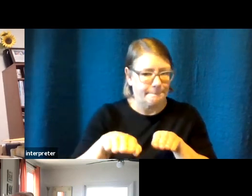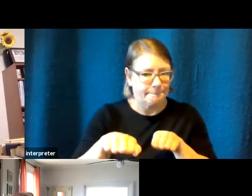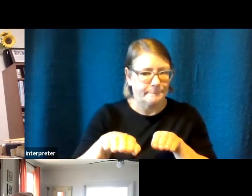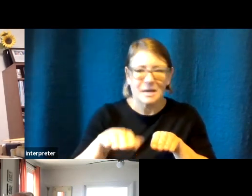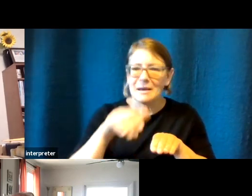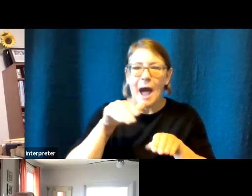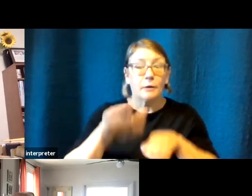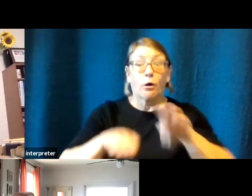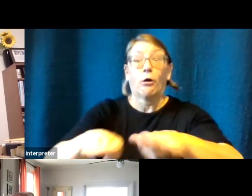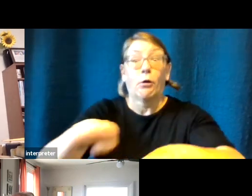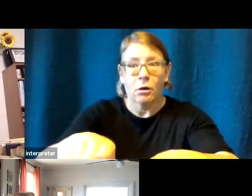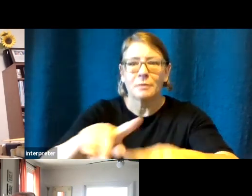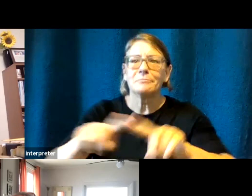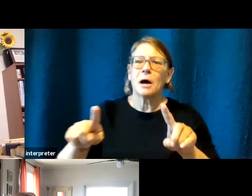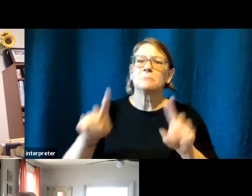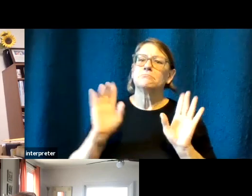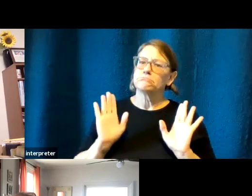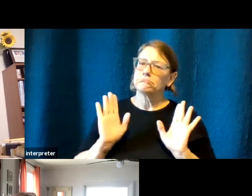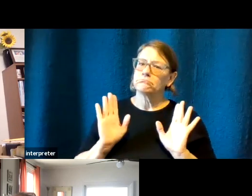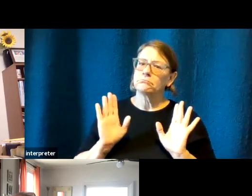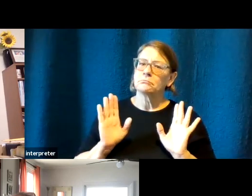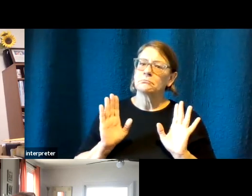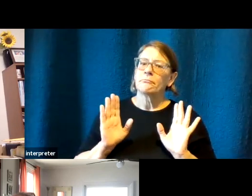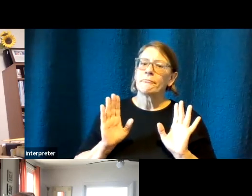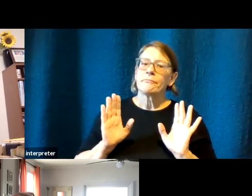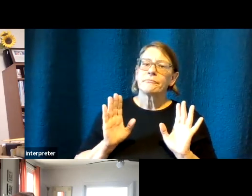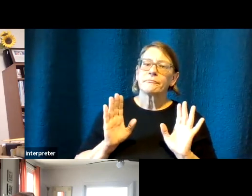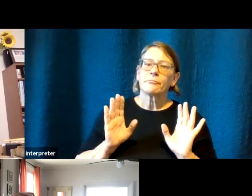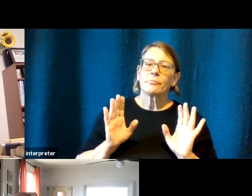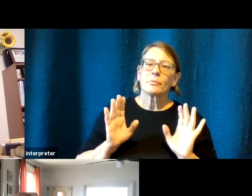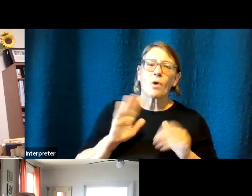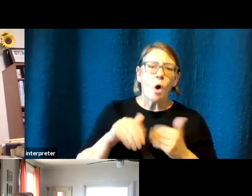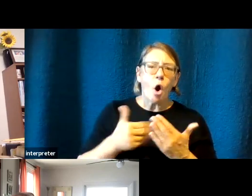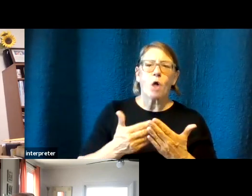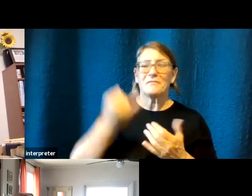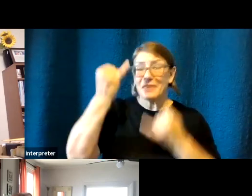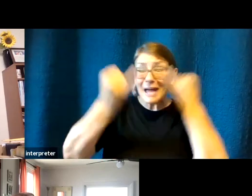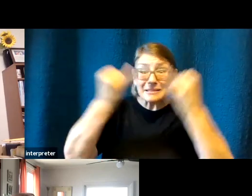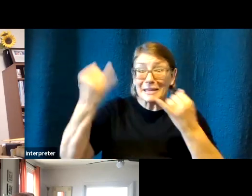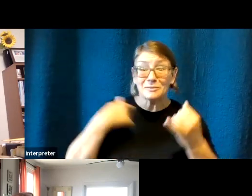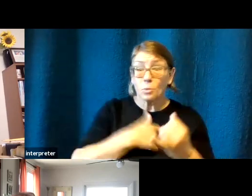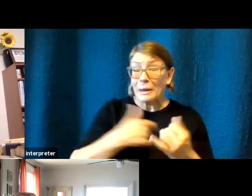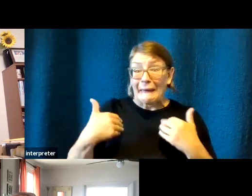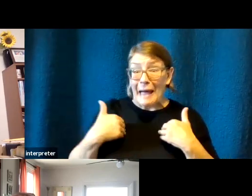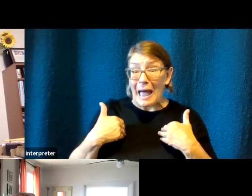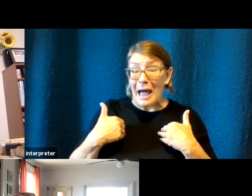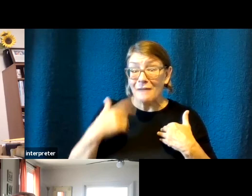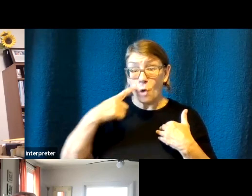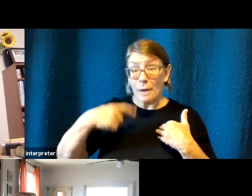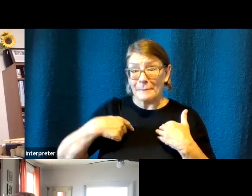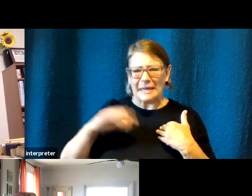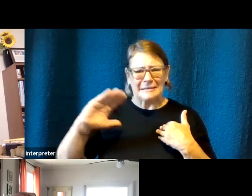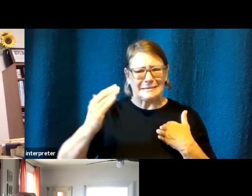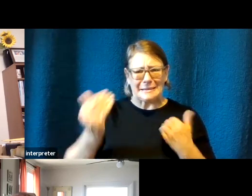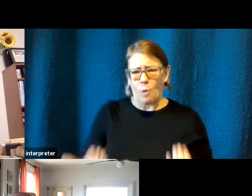we're, everything is just too big. All of the notions that we have are to me overwhelming, but